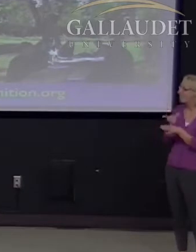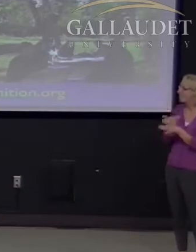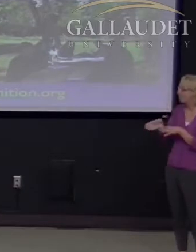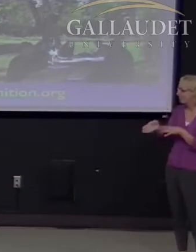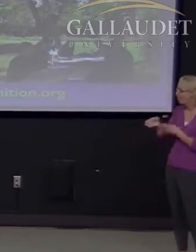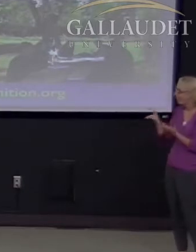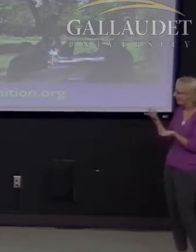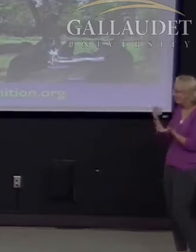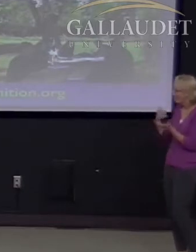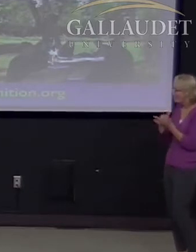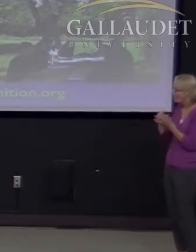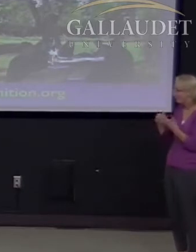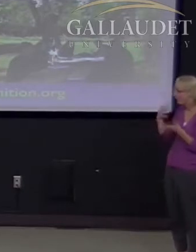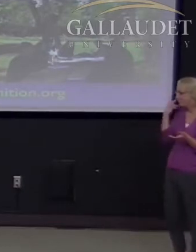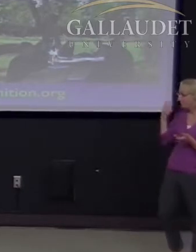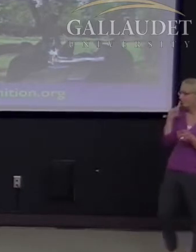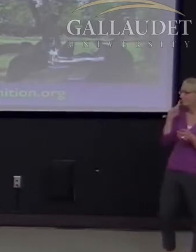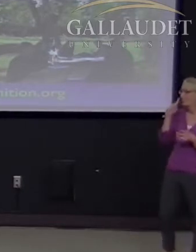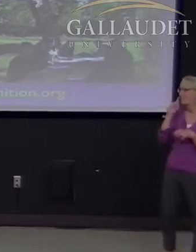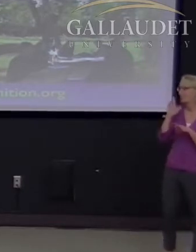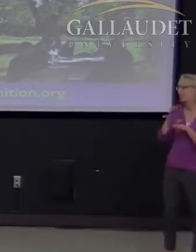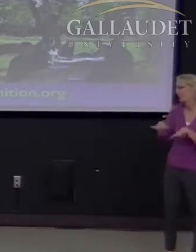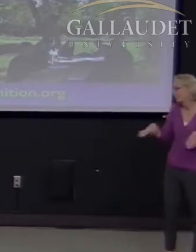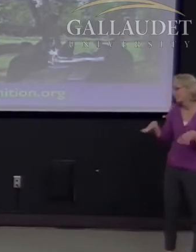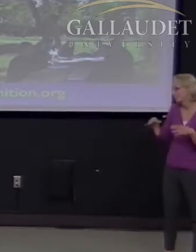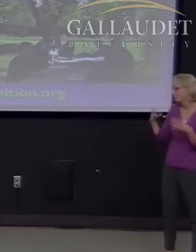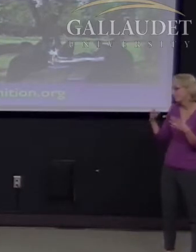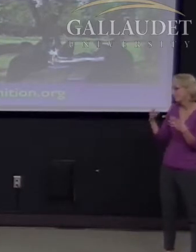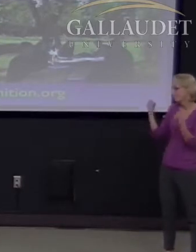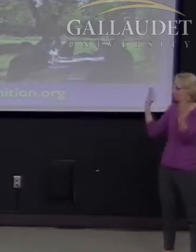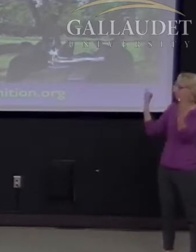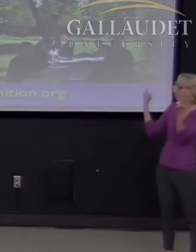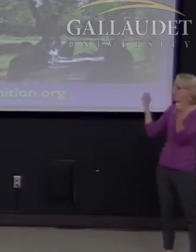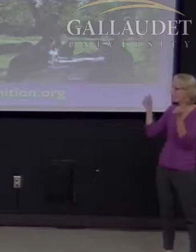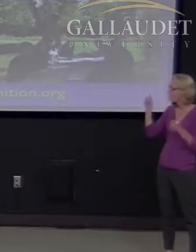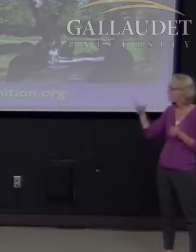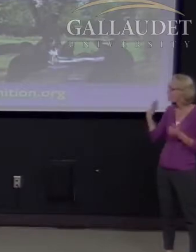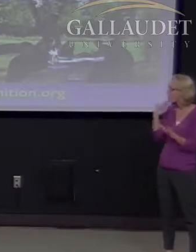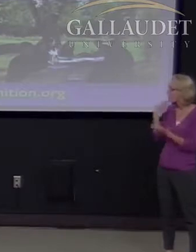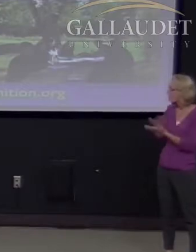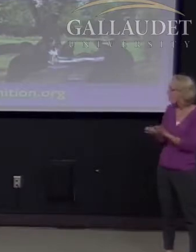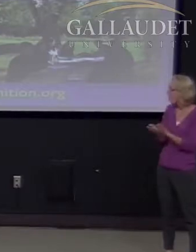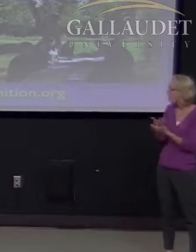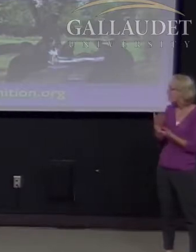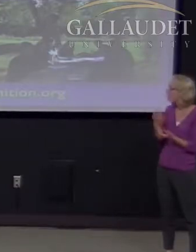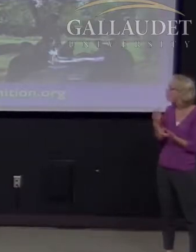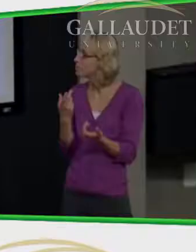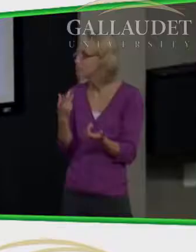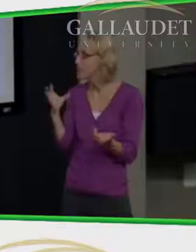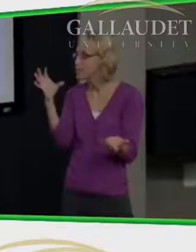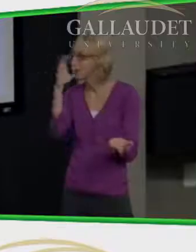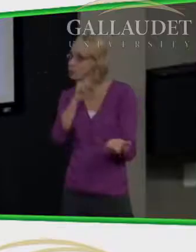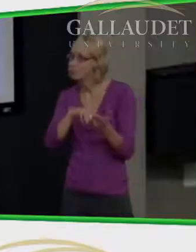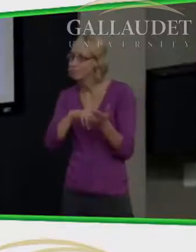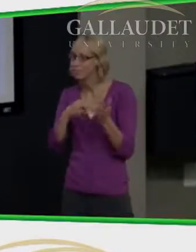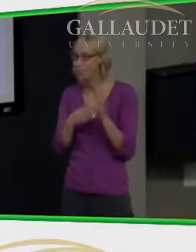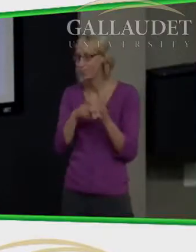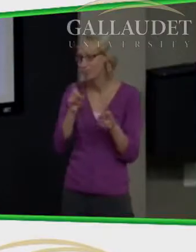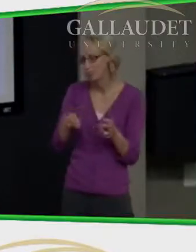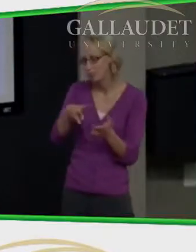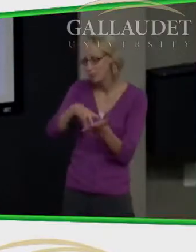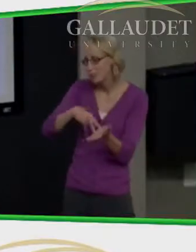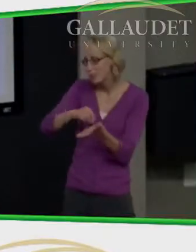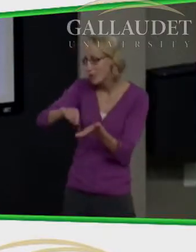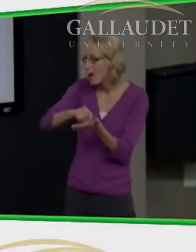different analogies to our own field of deaf education here, and with that of educating deaf children to